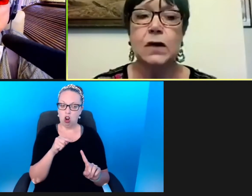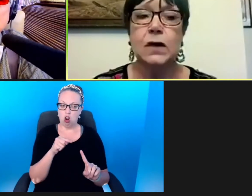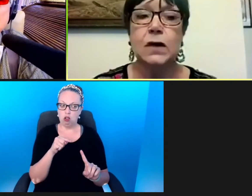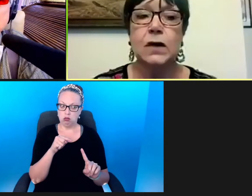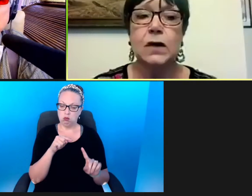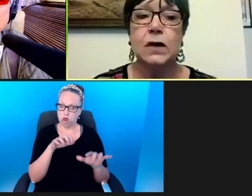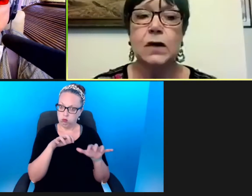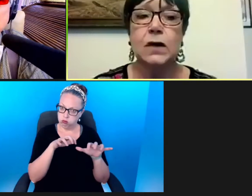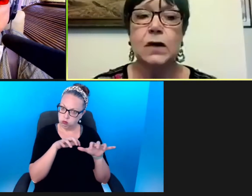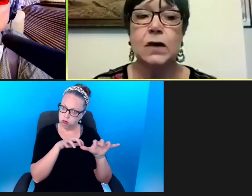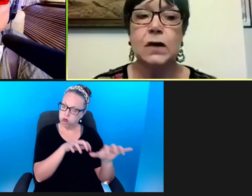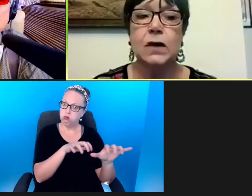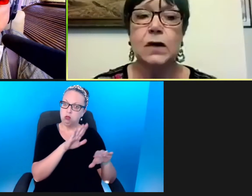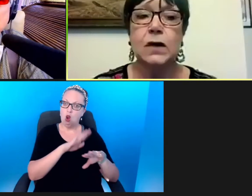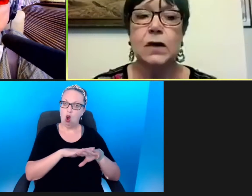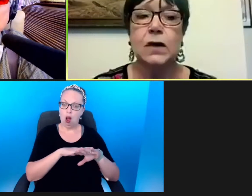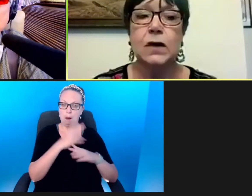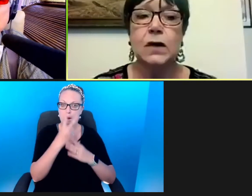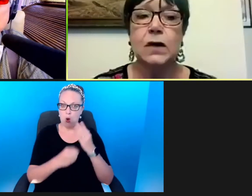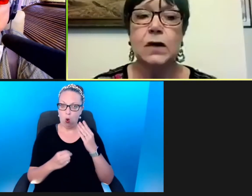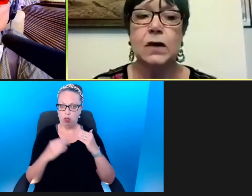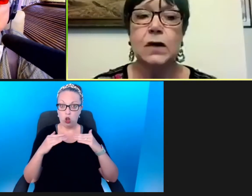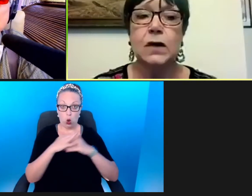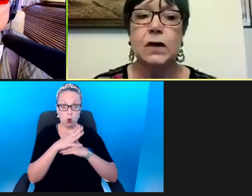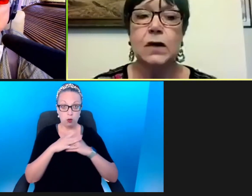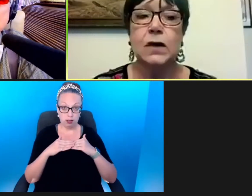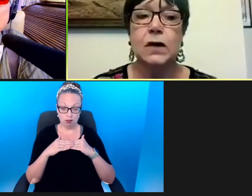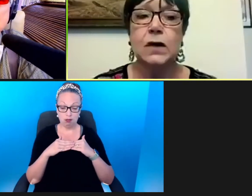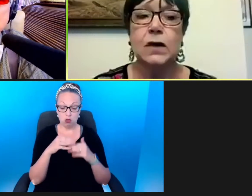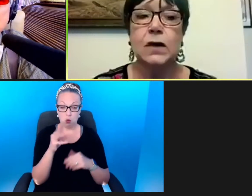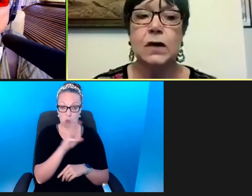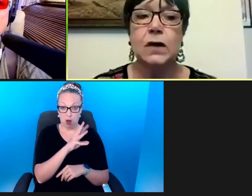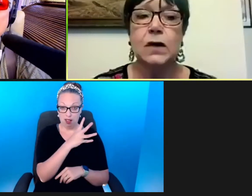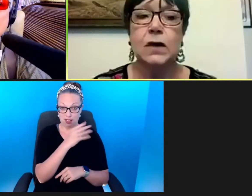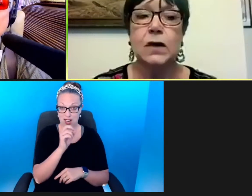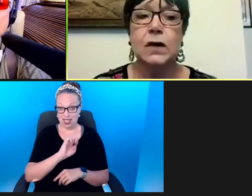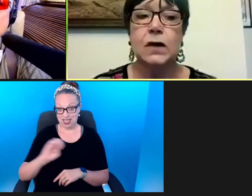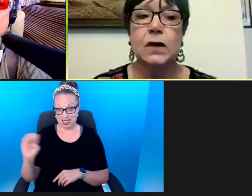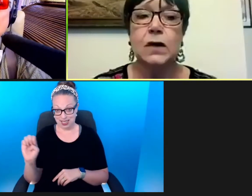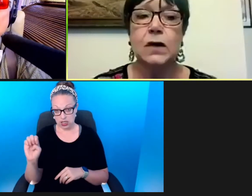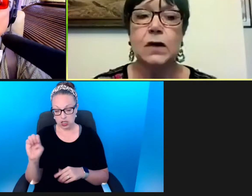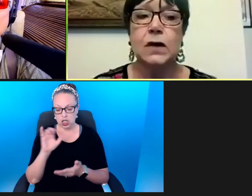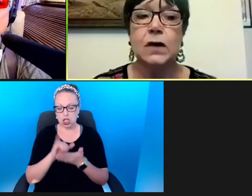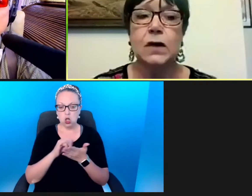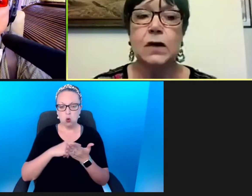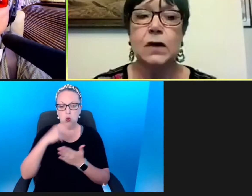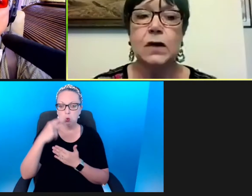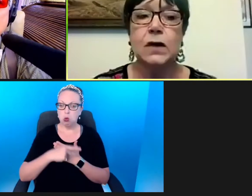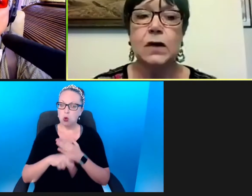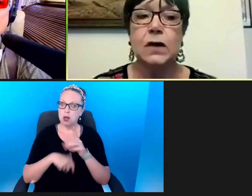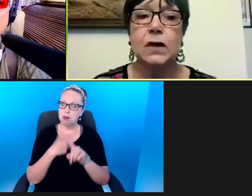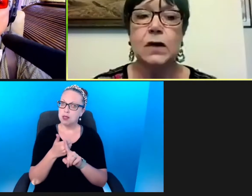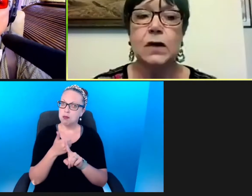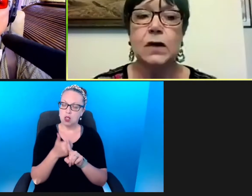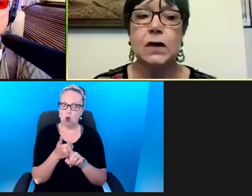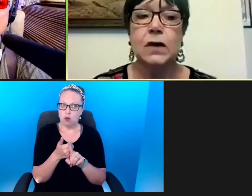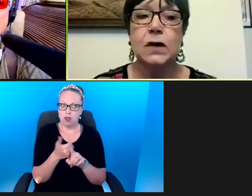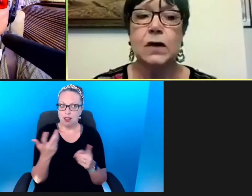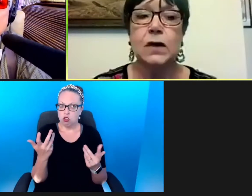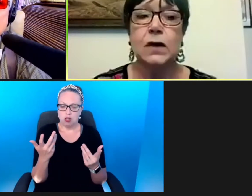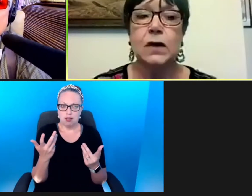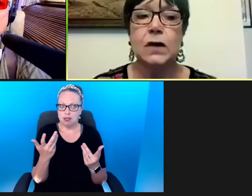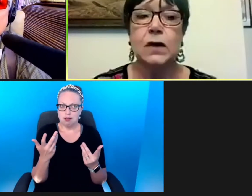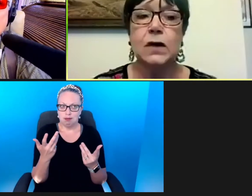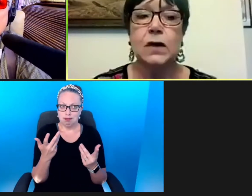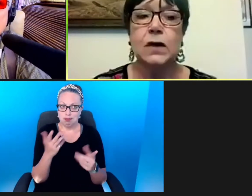prolific on both coasts. And these are programs that simply, as